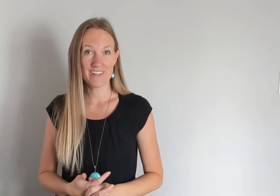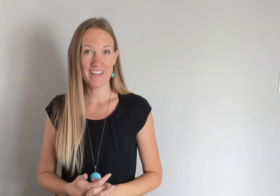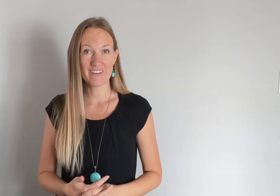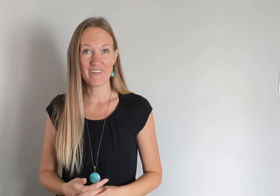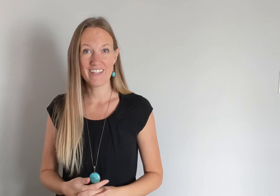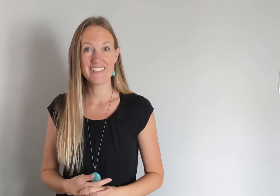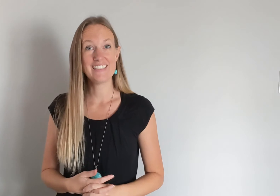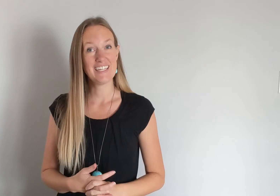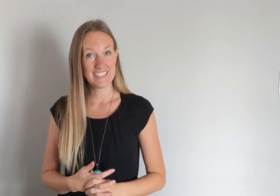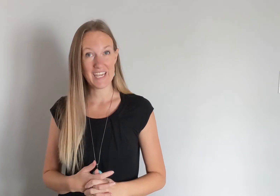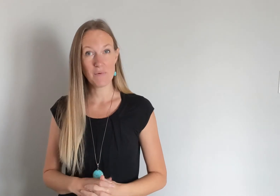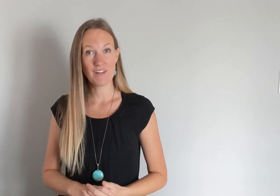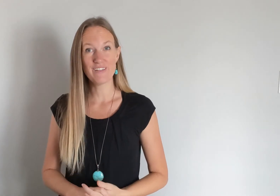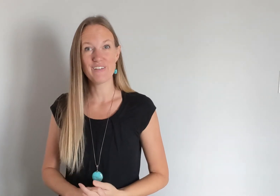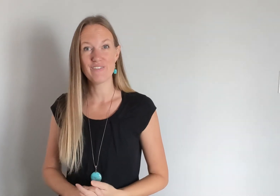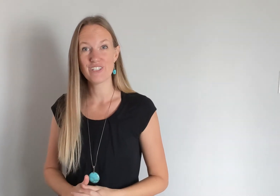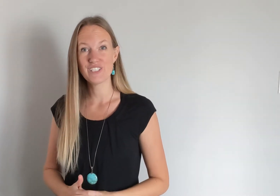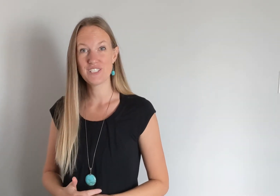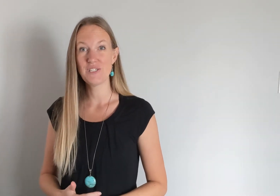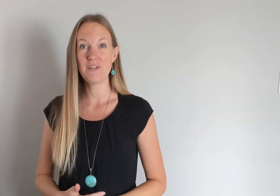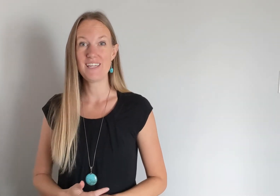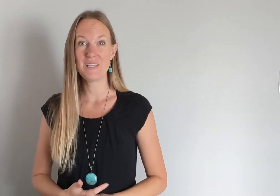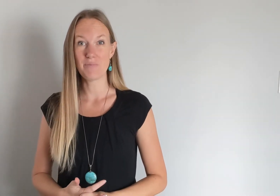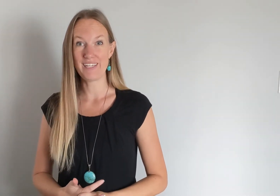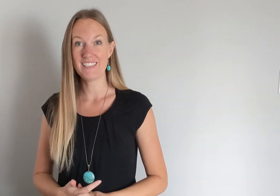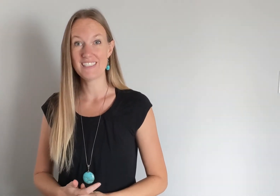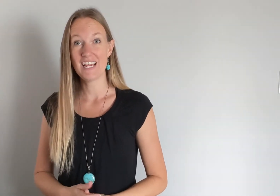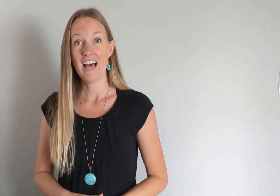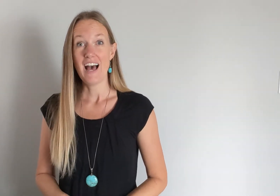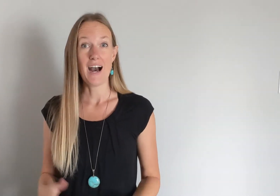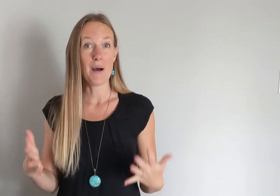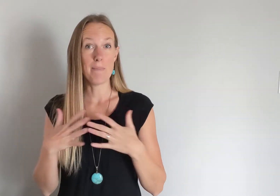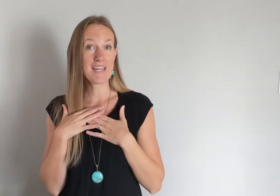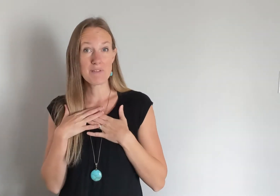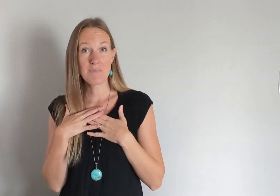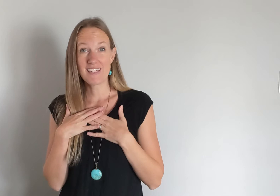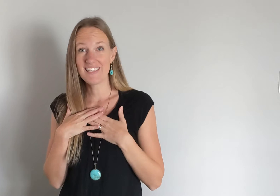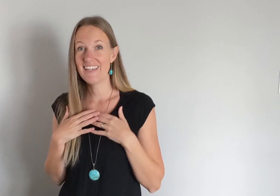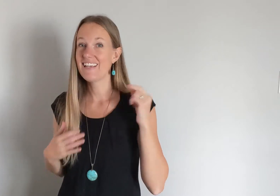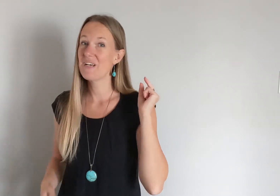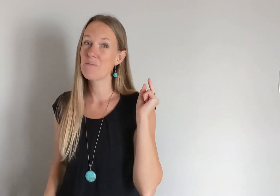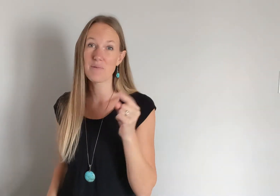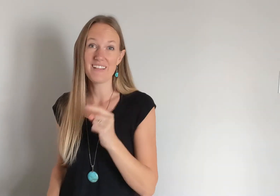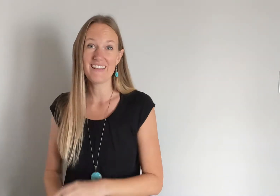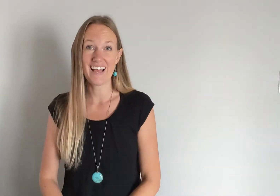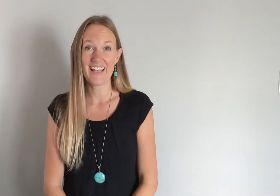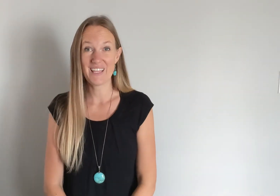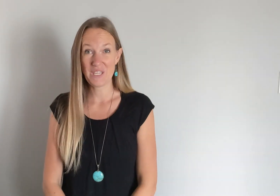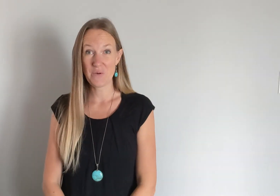in the chorus, and today we're going to learn verse 2 in the bridge. My name is Mandy, and I'm really glad that you